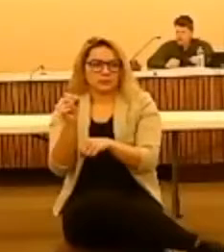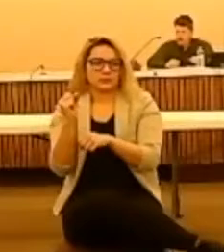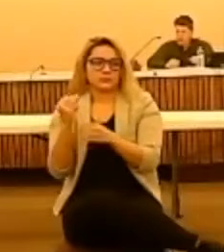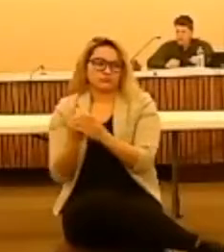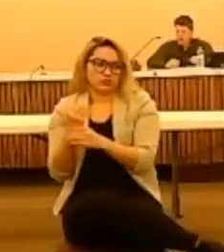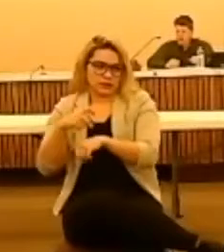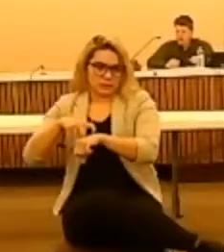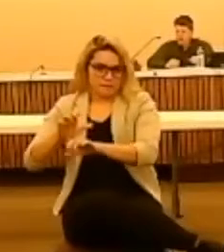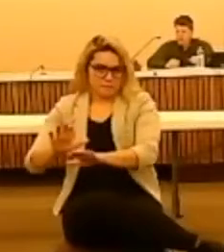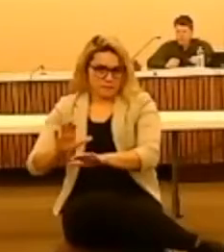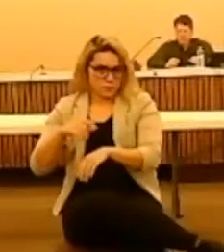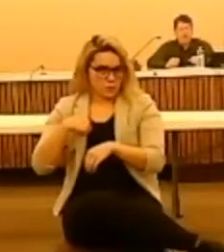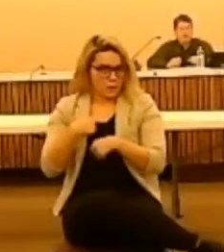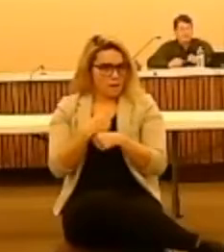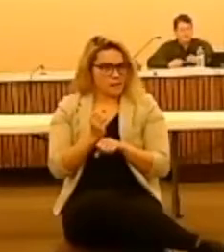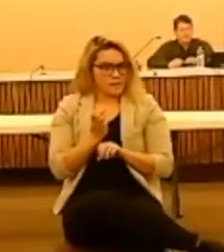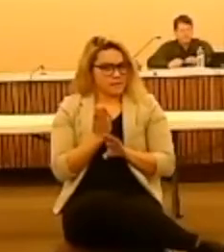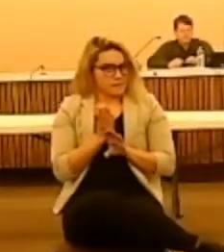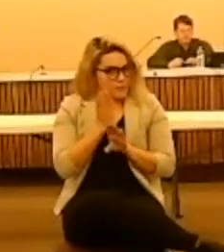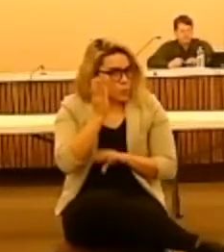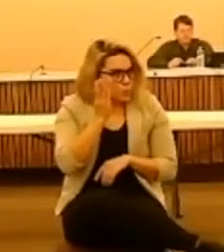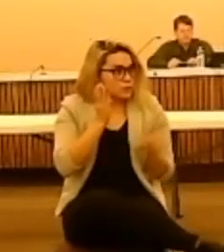I will make a motion. Go ahead.